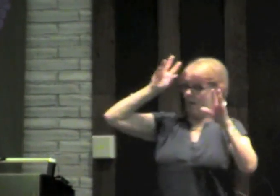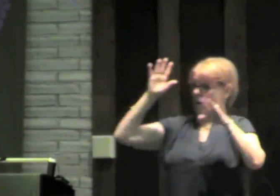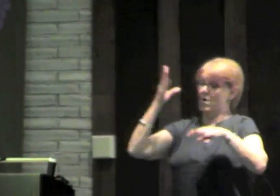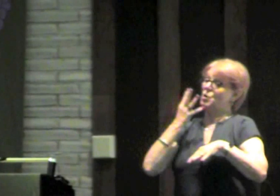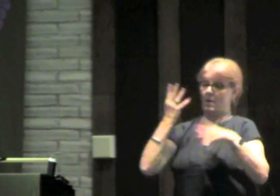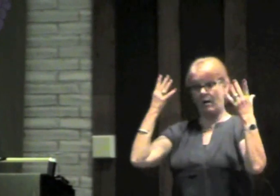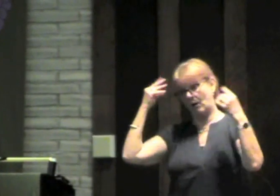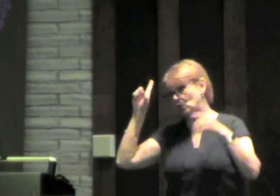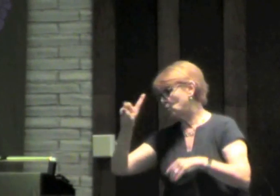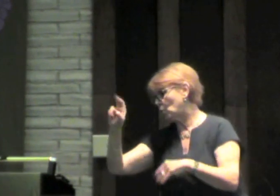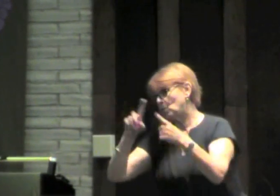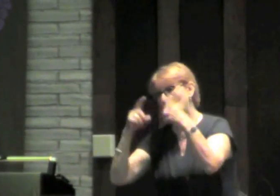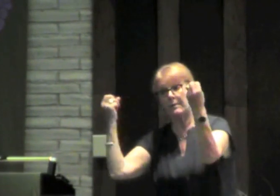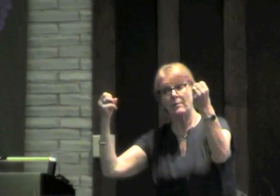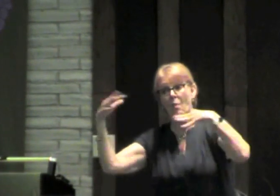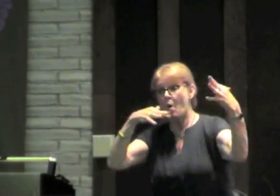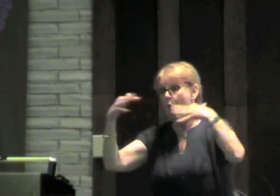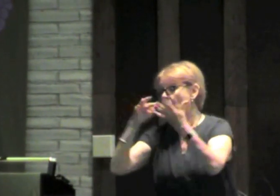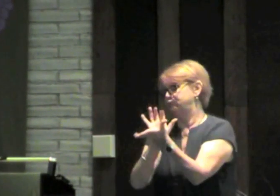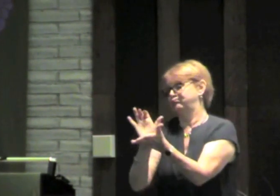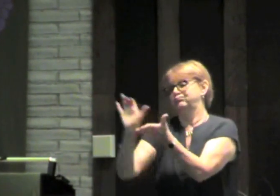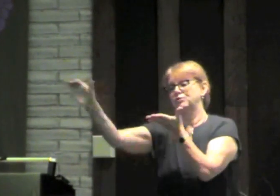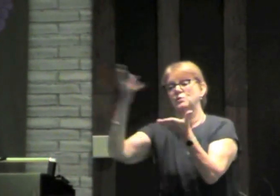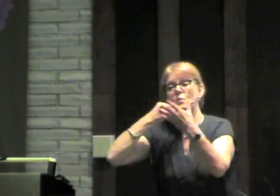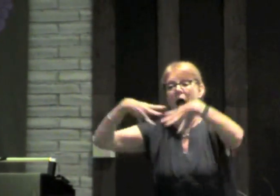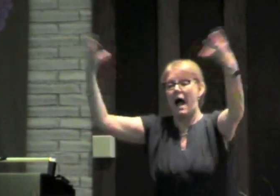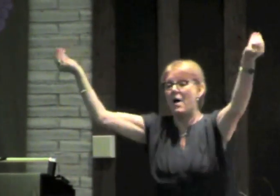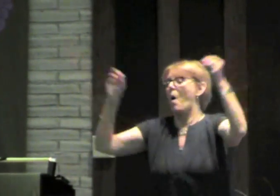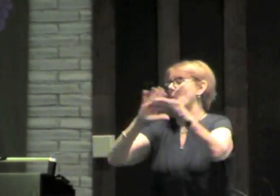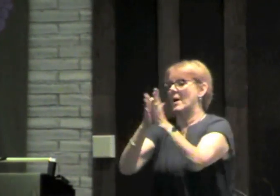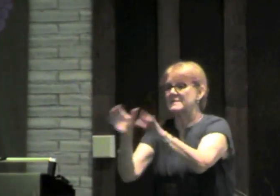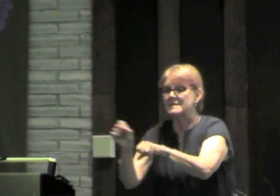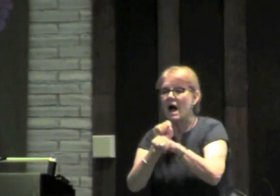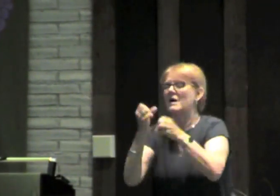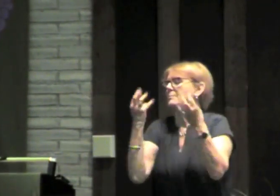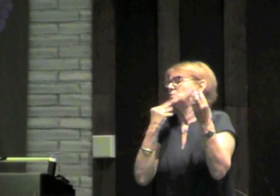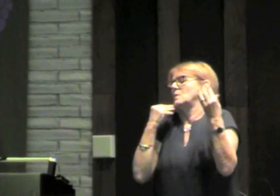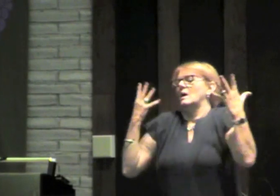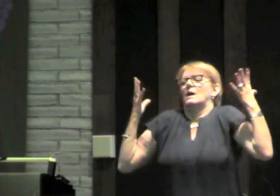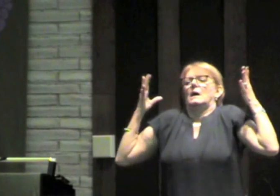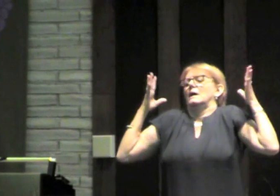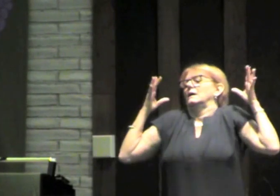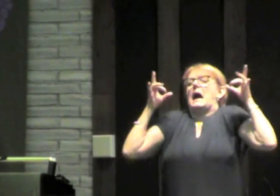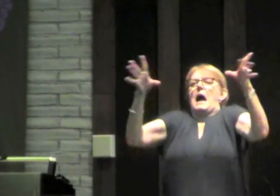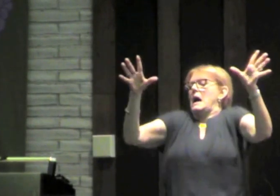the Palestinian area to Israel. You know, there's been lots and lots of wars trying to